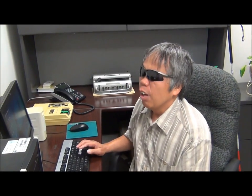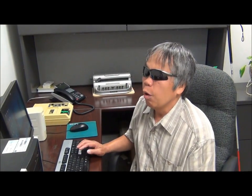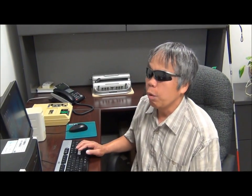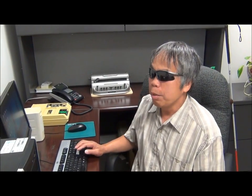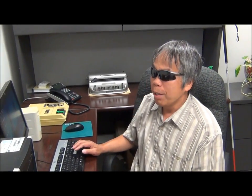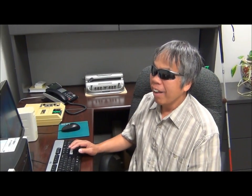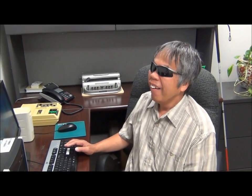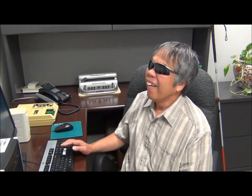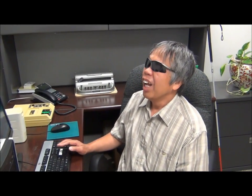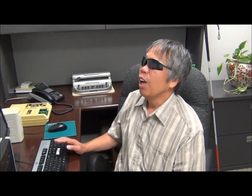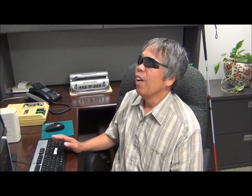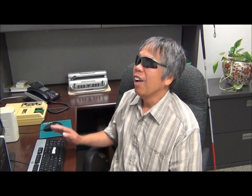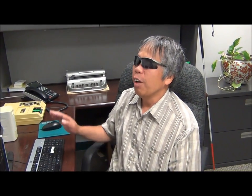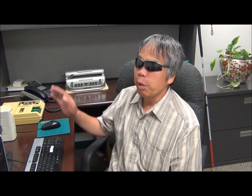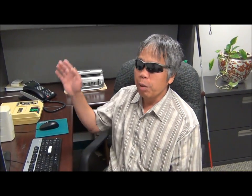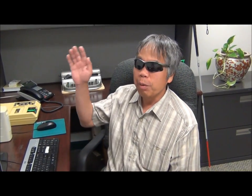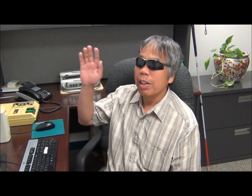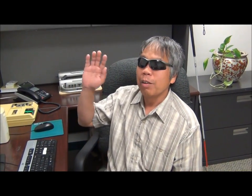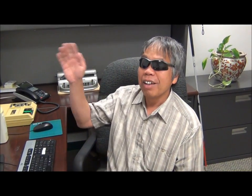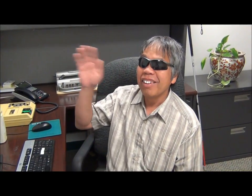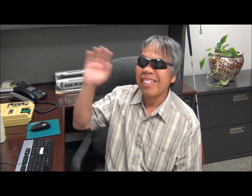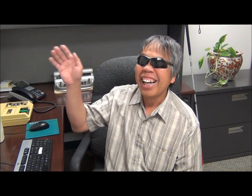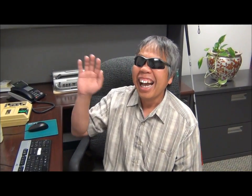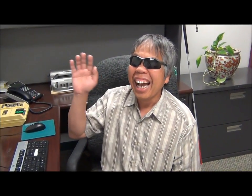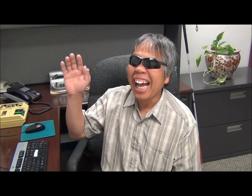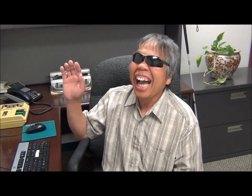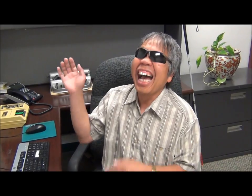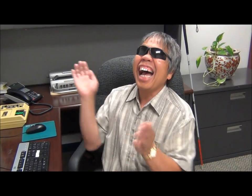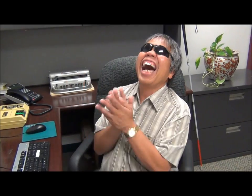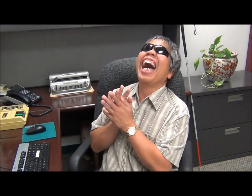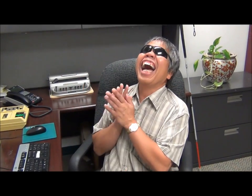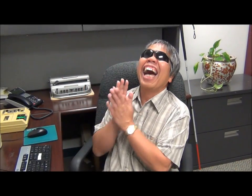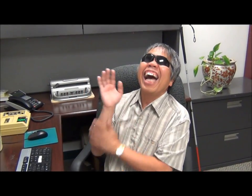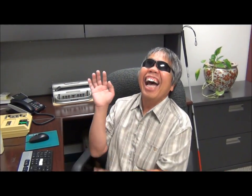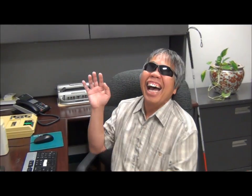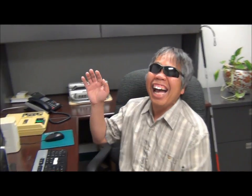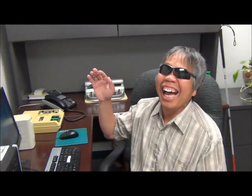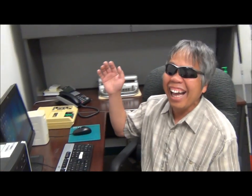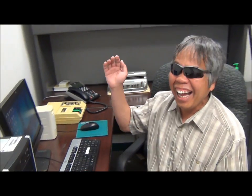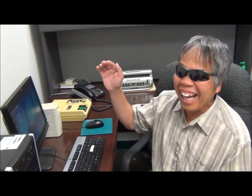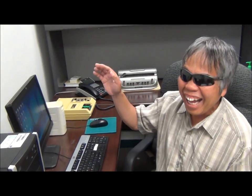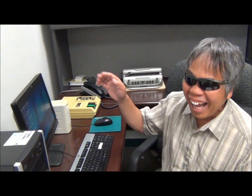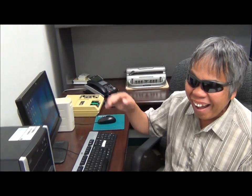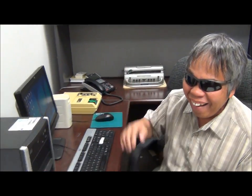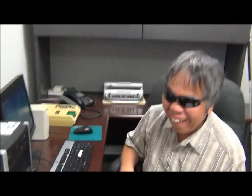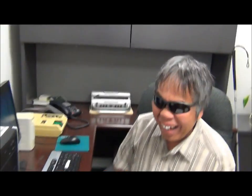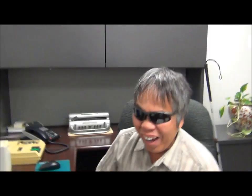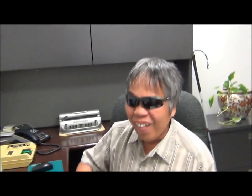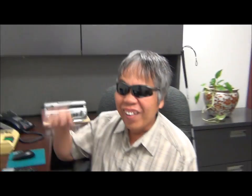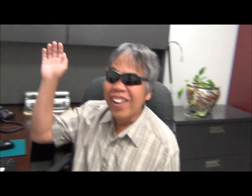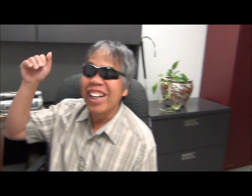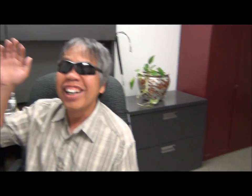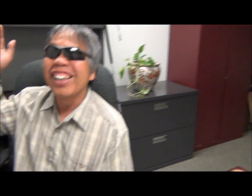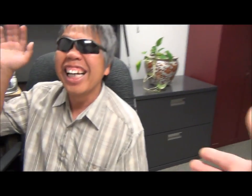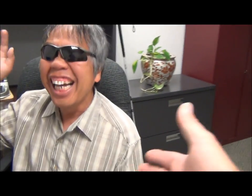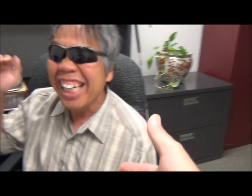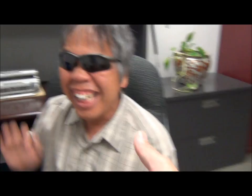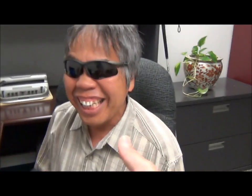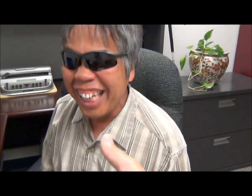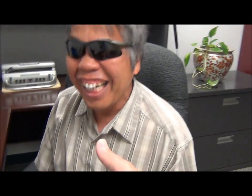matter, that's not who you are. It's what's inside that matters most. That's your shining star. It